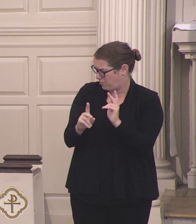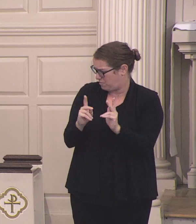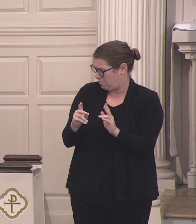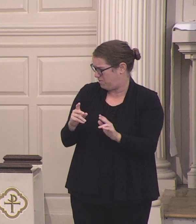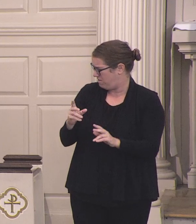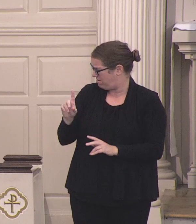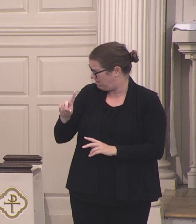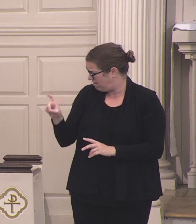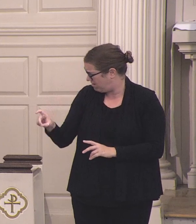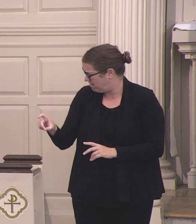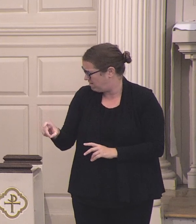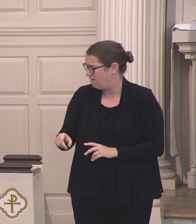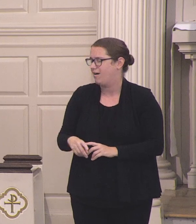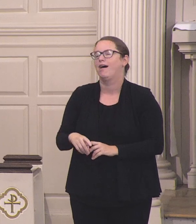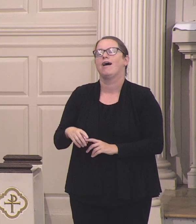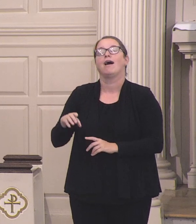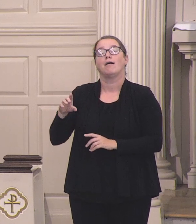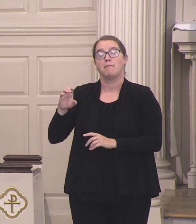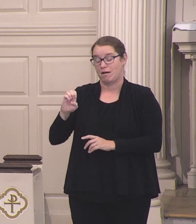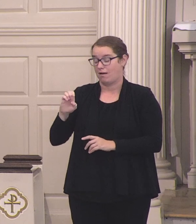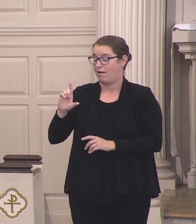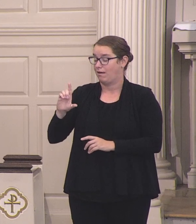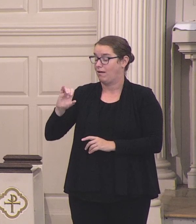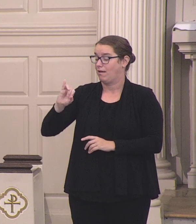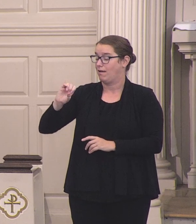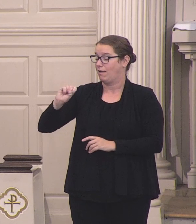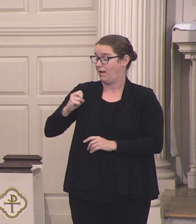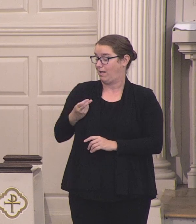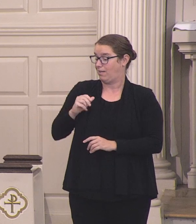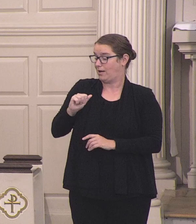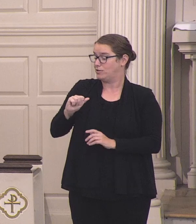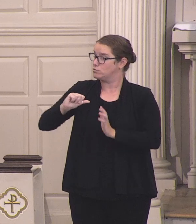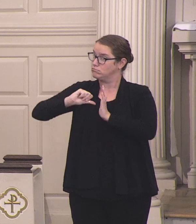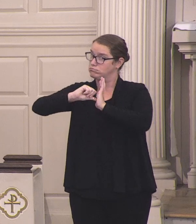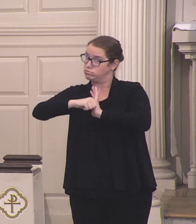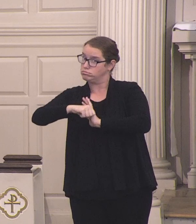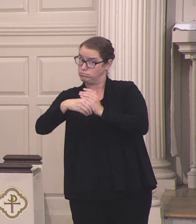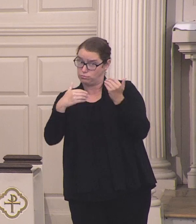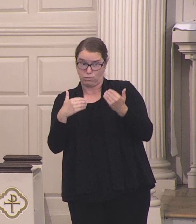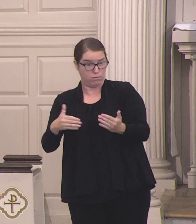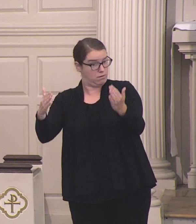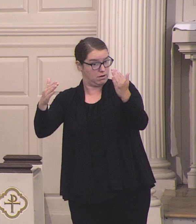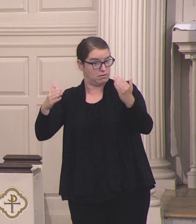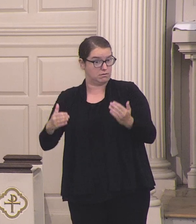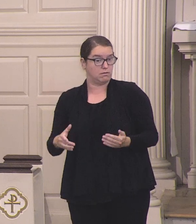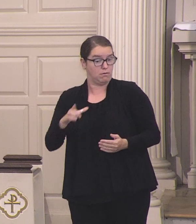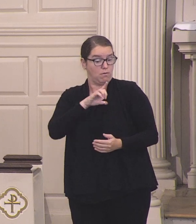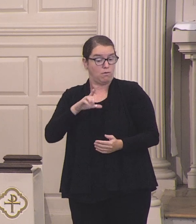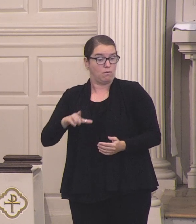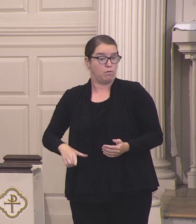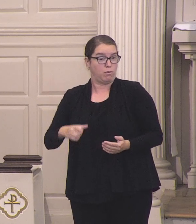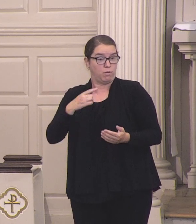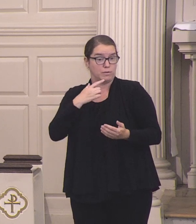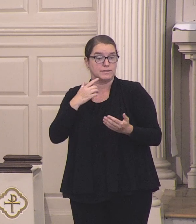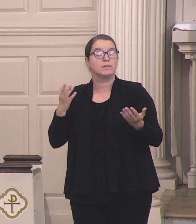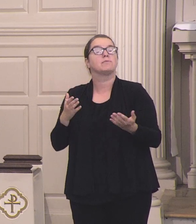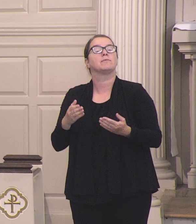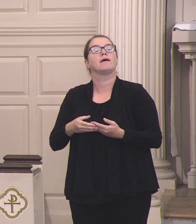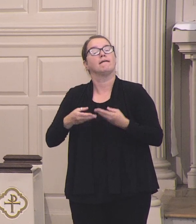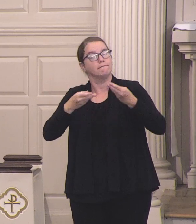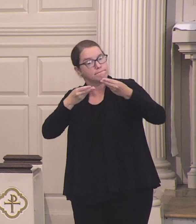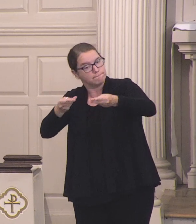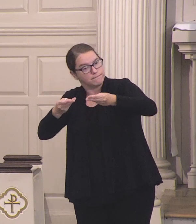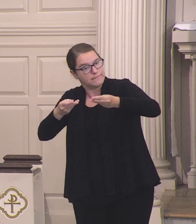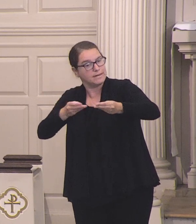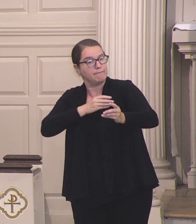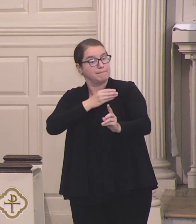Elisha insisted, "Give it to the people to eat. For thus says the Lord, they shall eat, and there shall